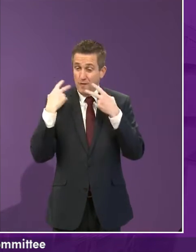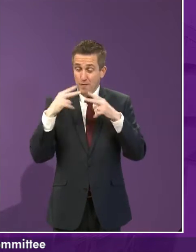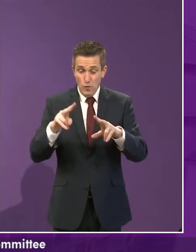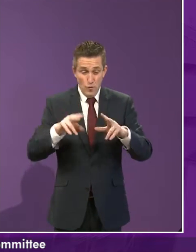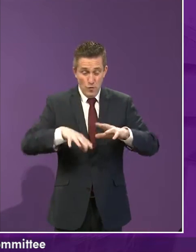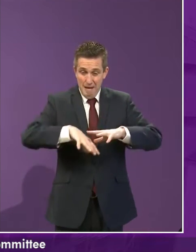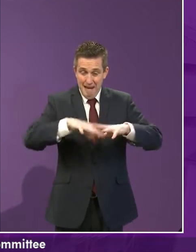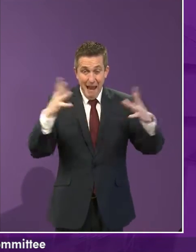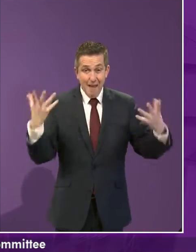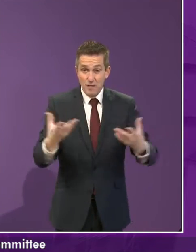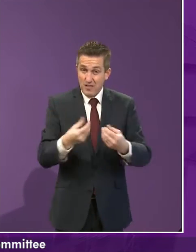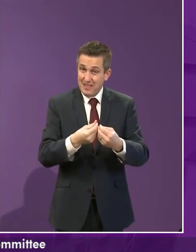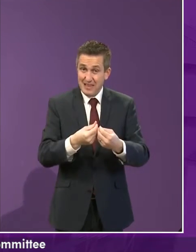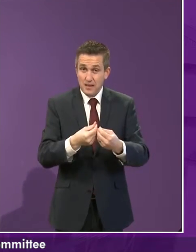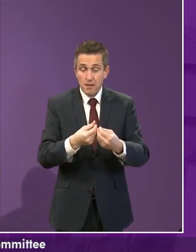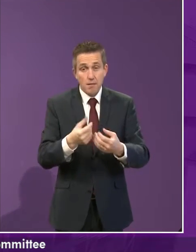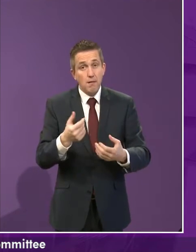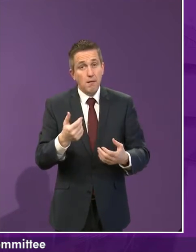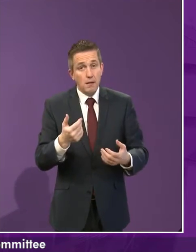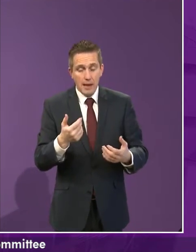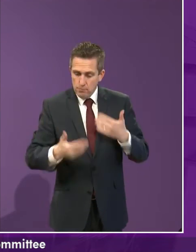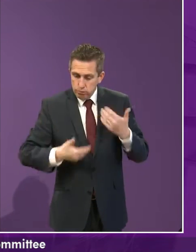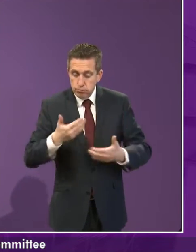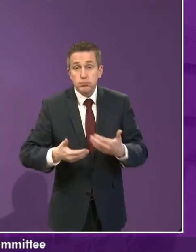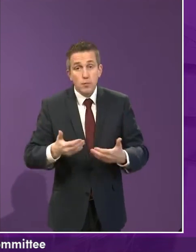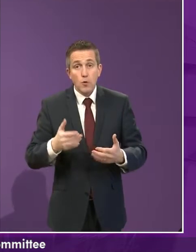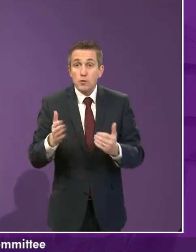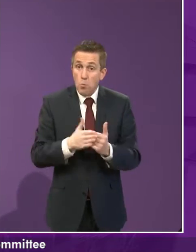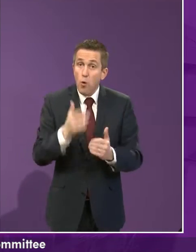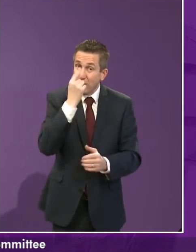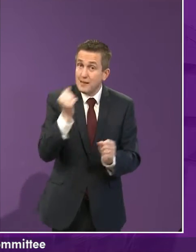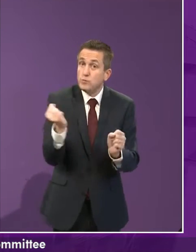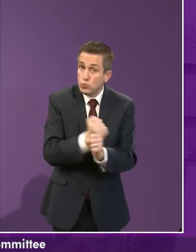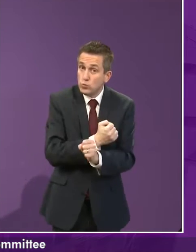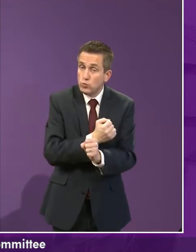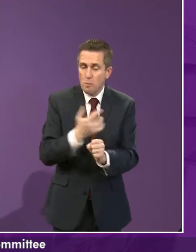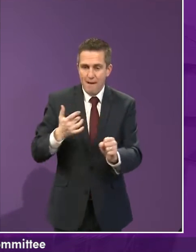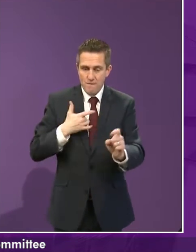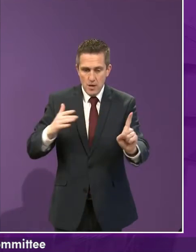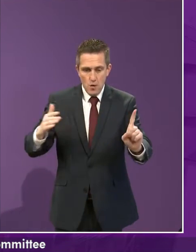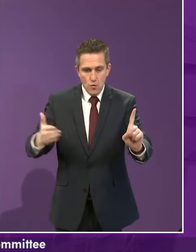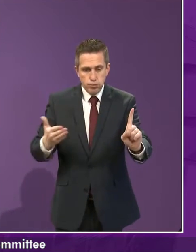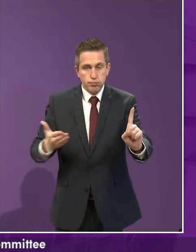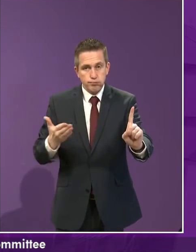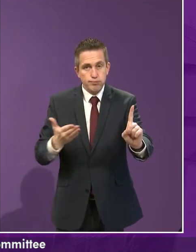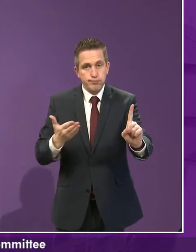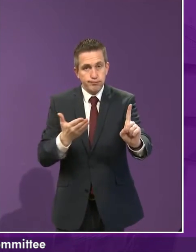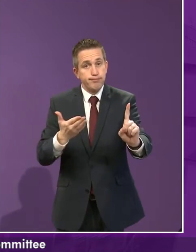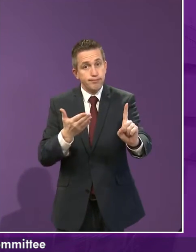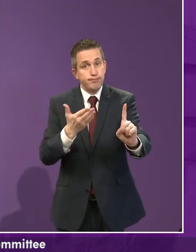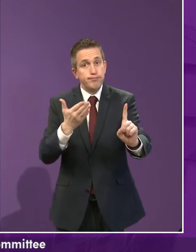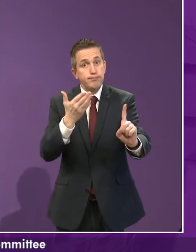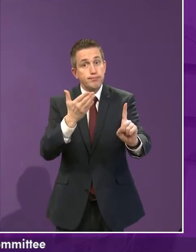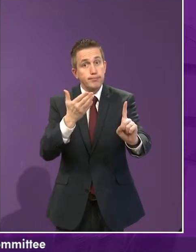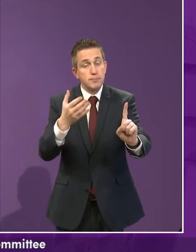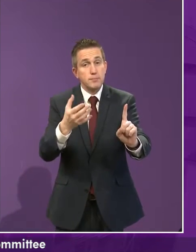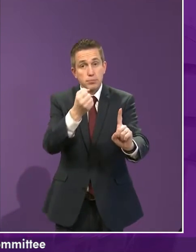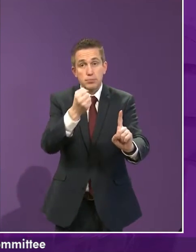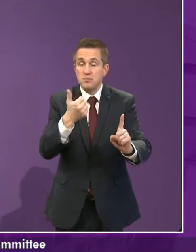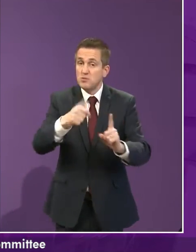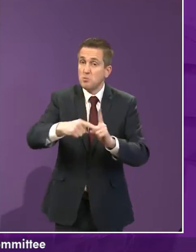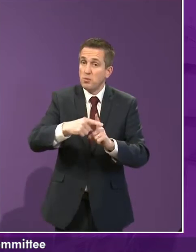to the end. And there's so much more we can still bring into place, but we're moving very much in the right direction. And it's